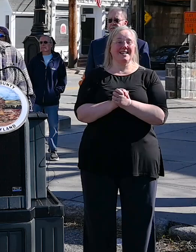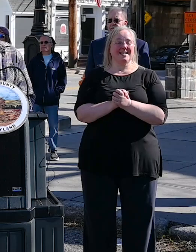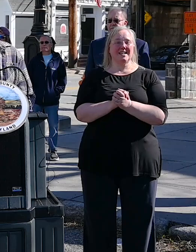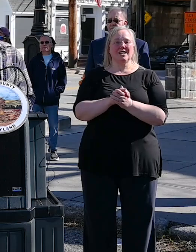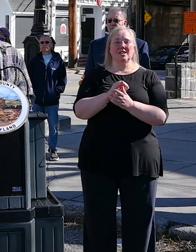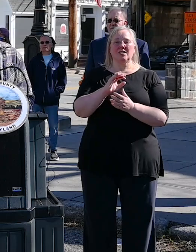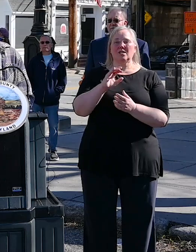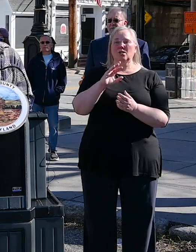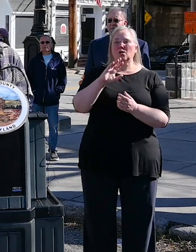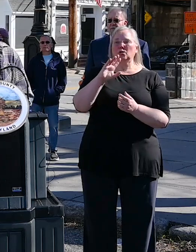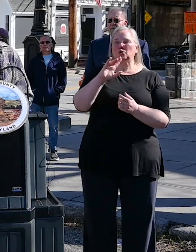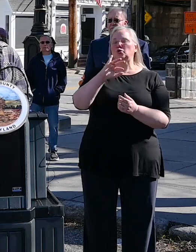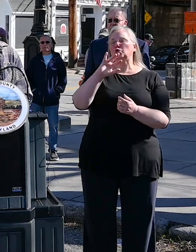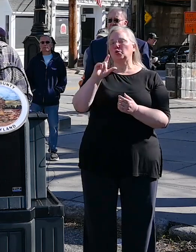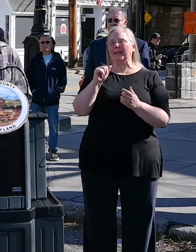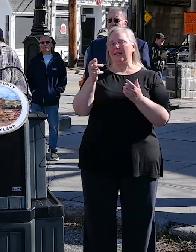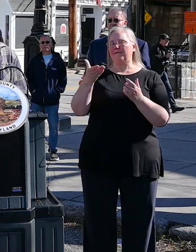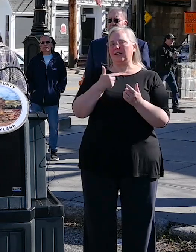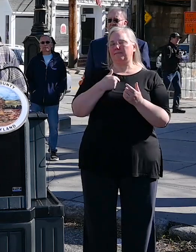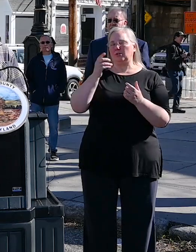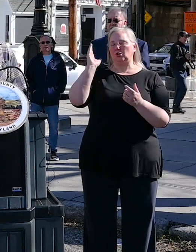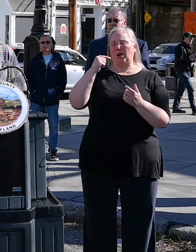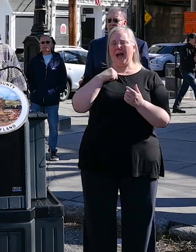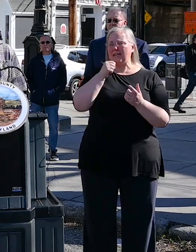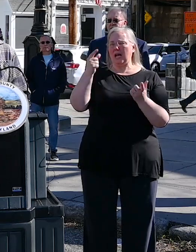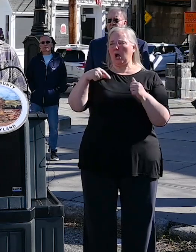Julie asked me to talk. I didn't come down here today as a